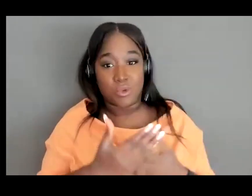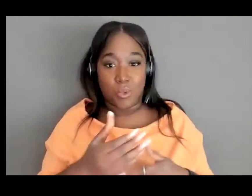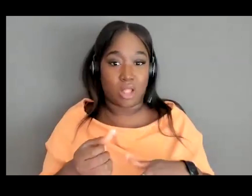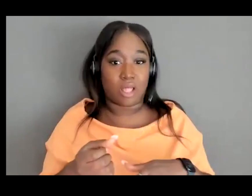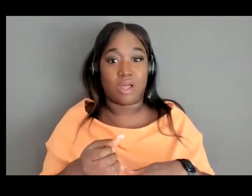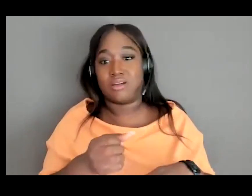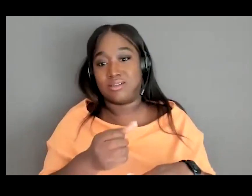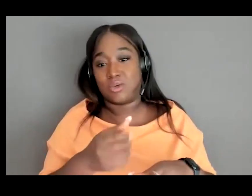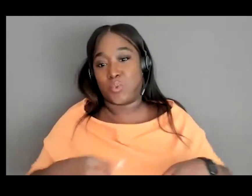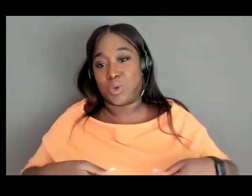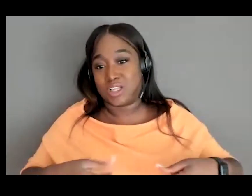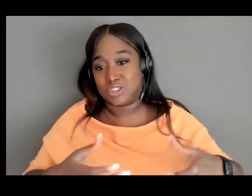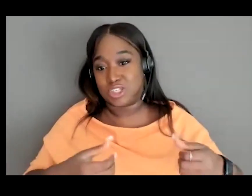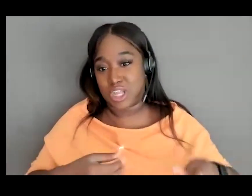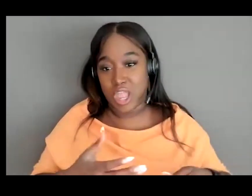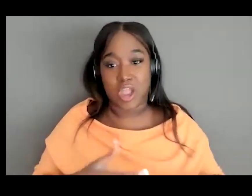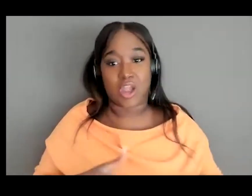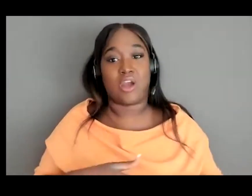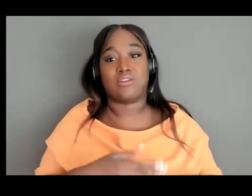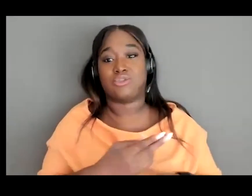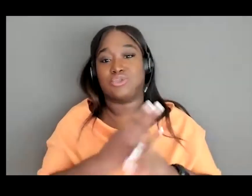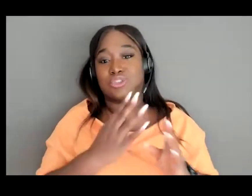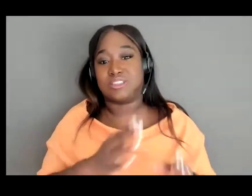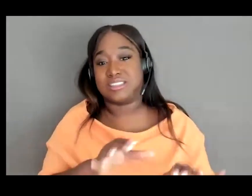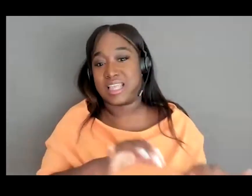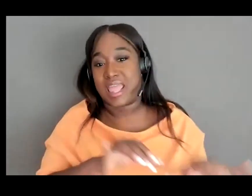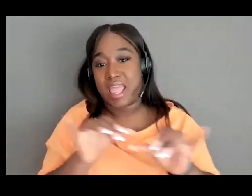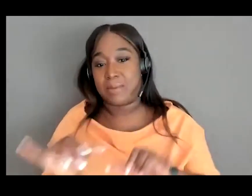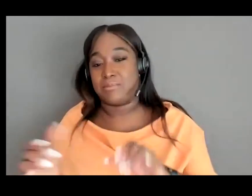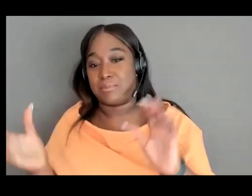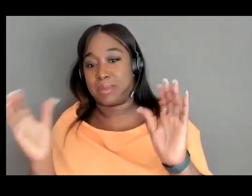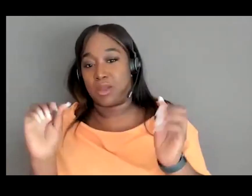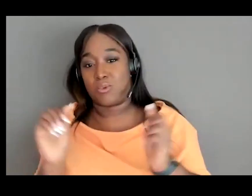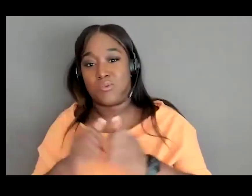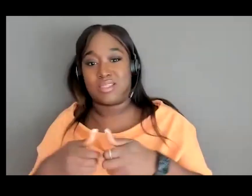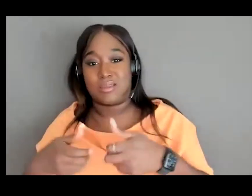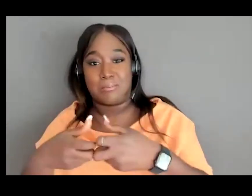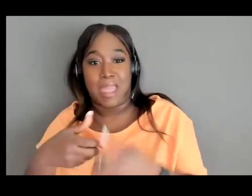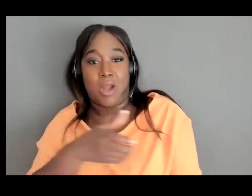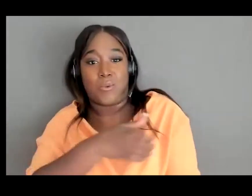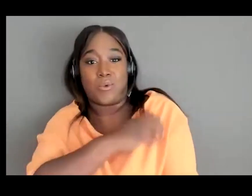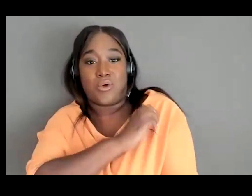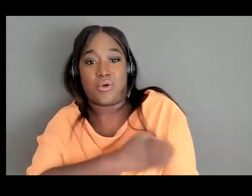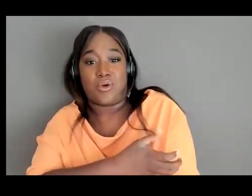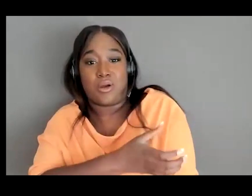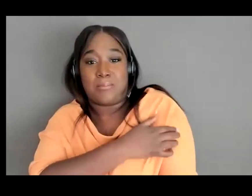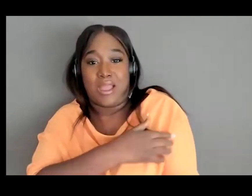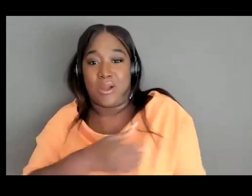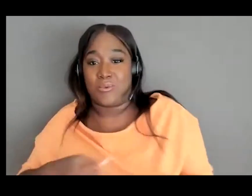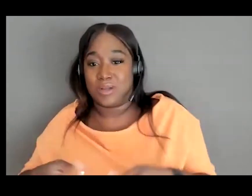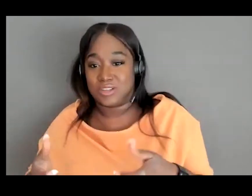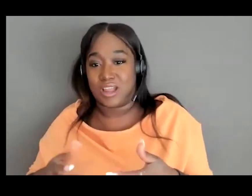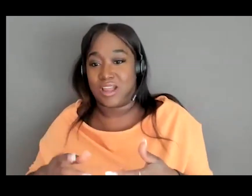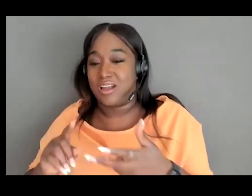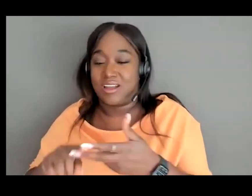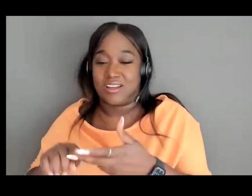powered wheelchair users are the same. And my model does rely on some amount of segmentation. So it's never going to be